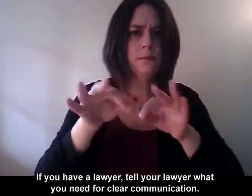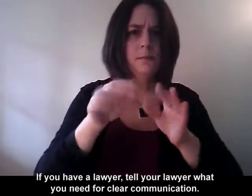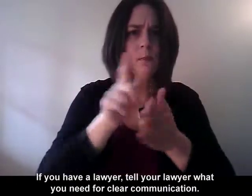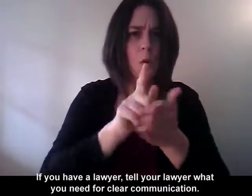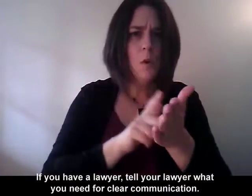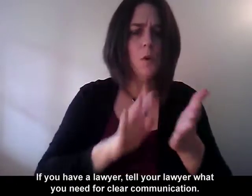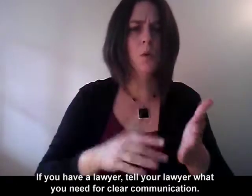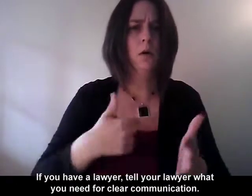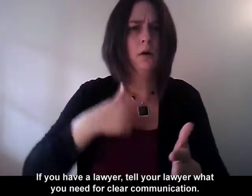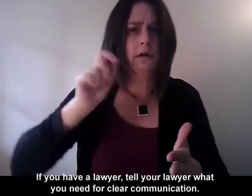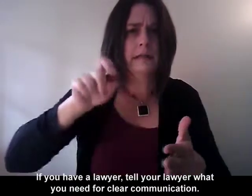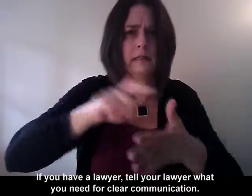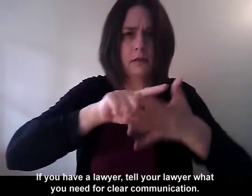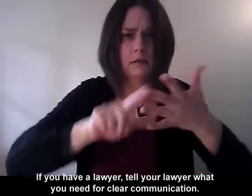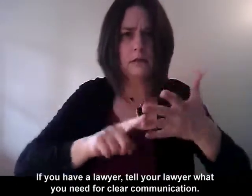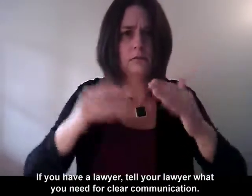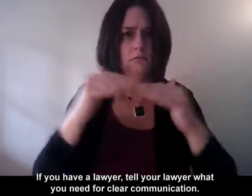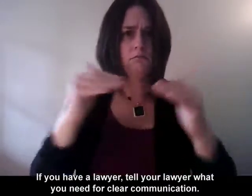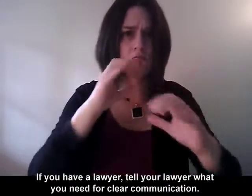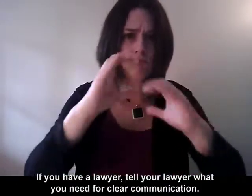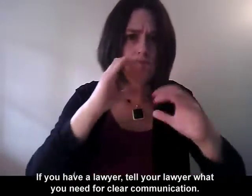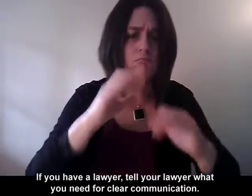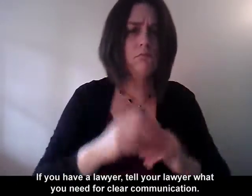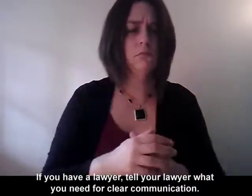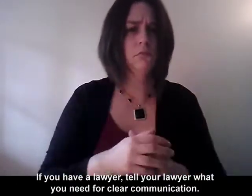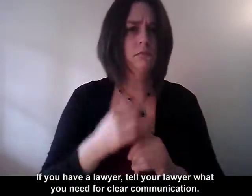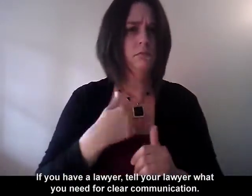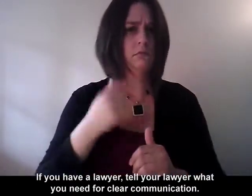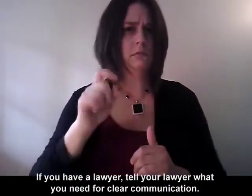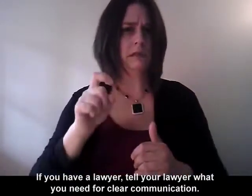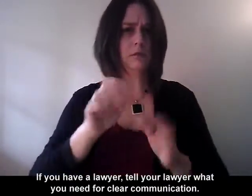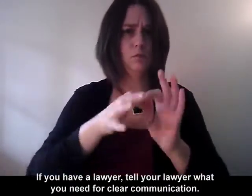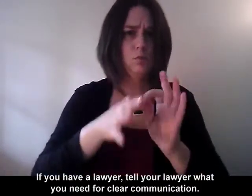If you have a lawyer, tell your lawyer what you need for clear communication.